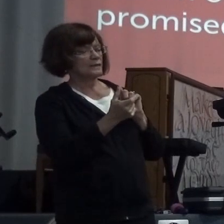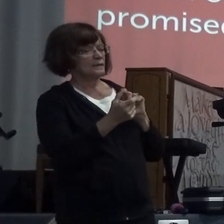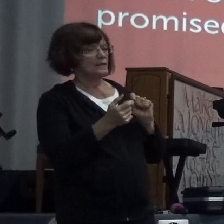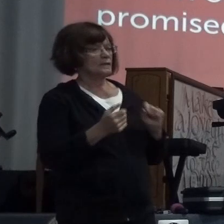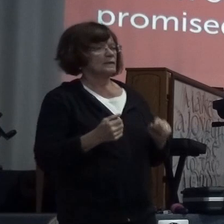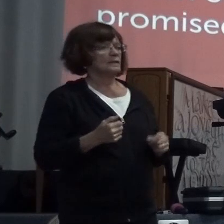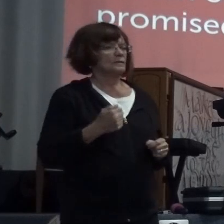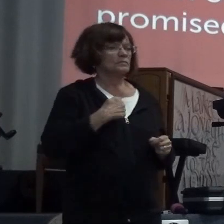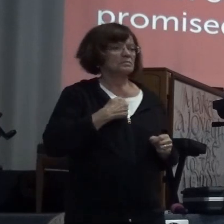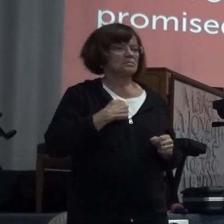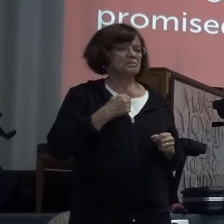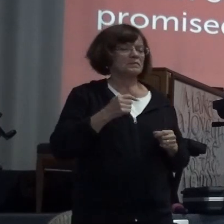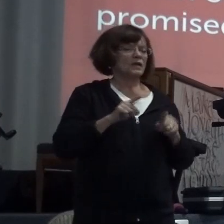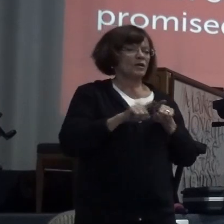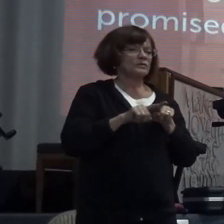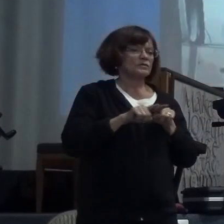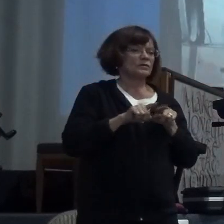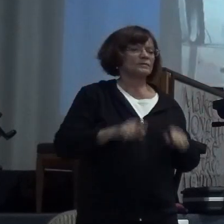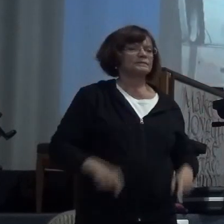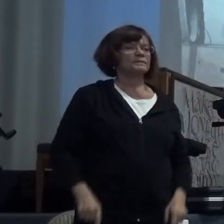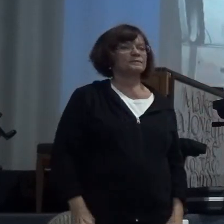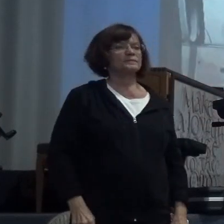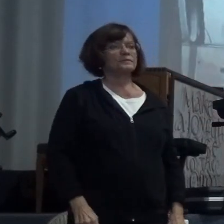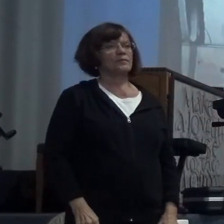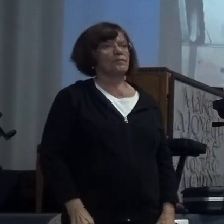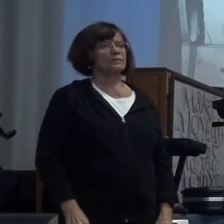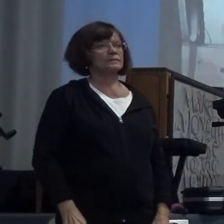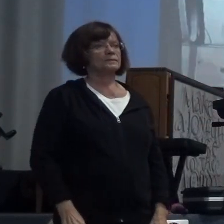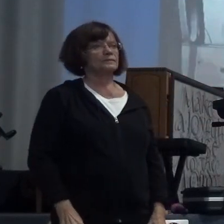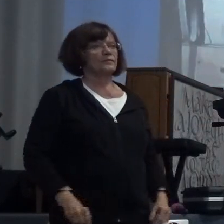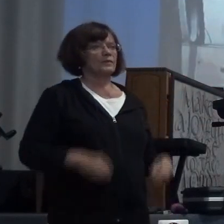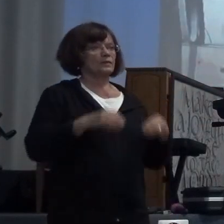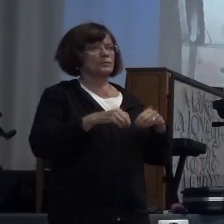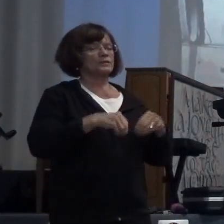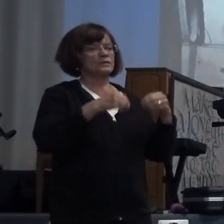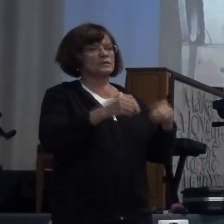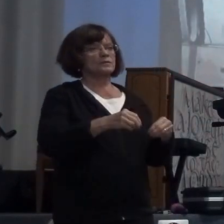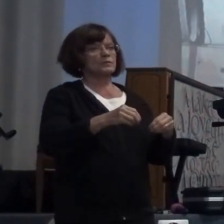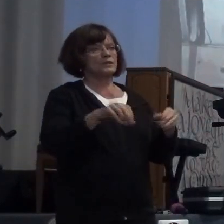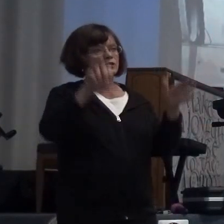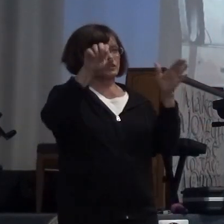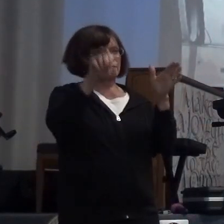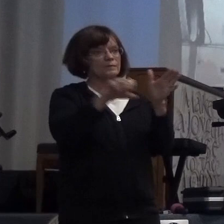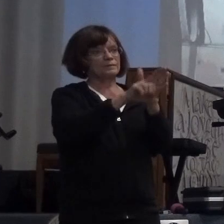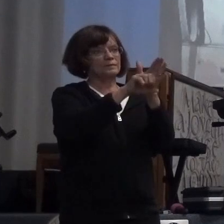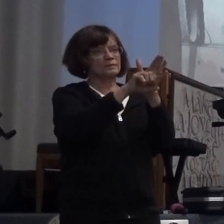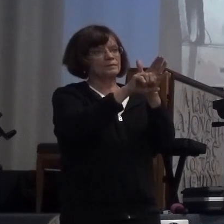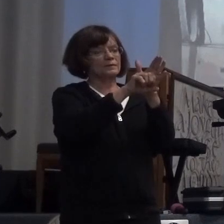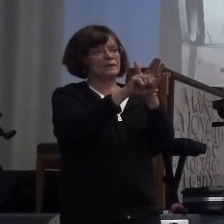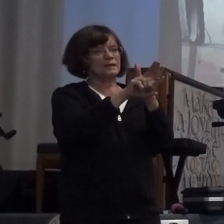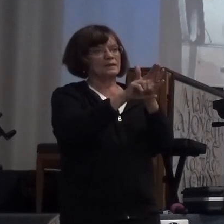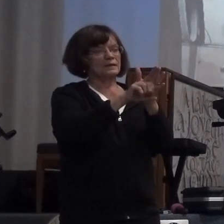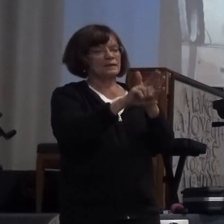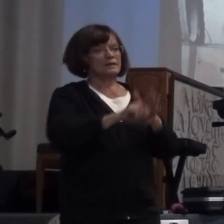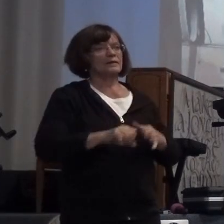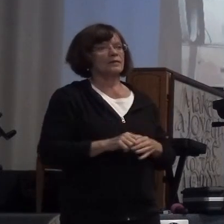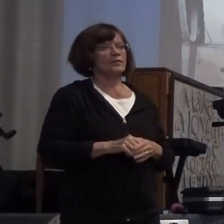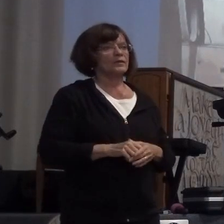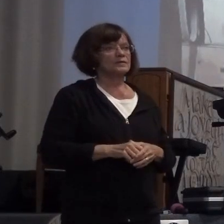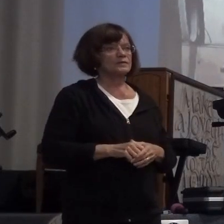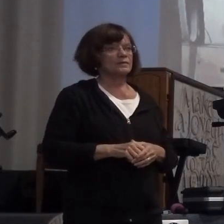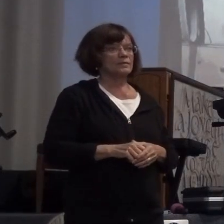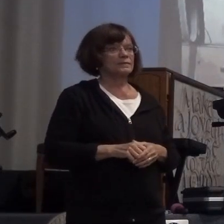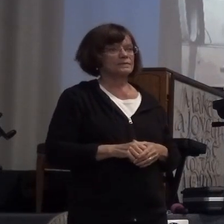my life. So I put this cool little illustration of the blacksmith.